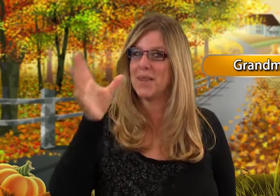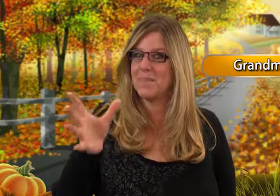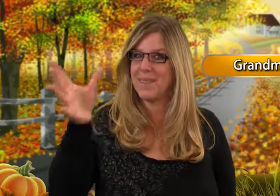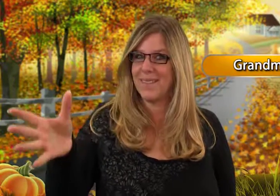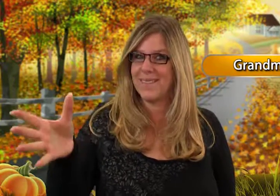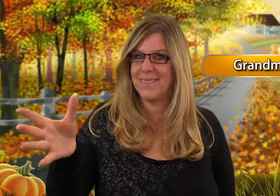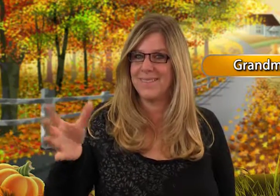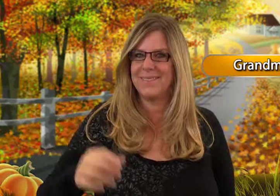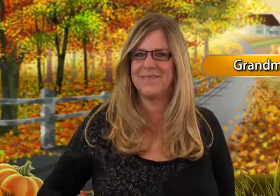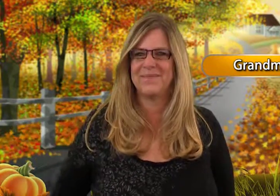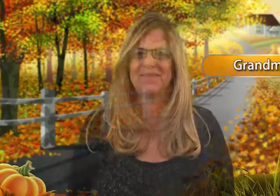Grandma.